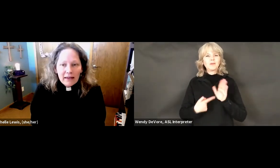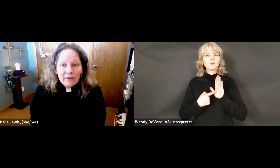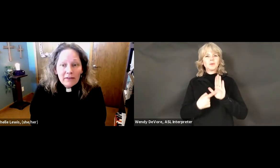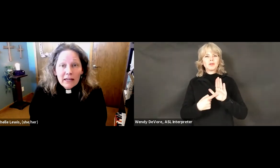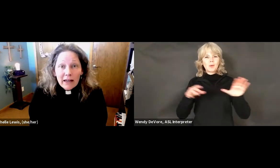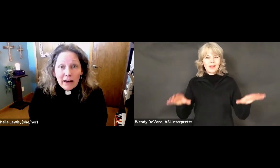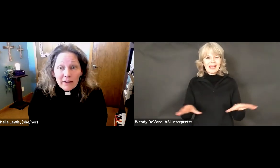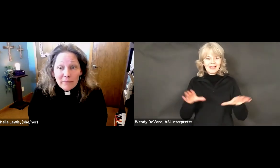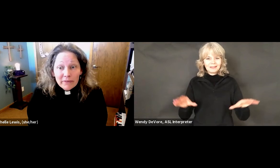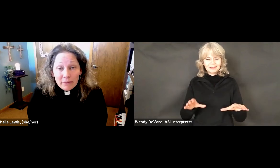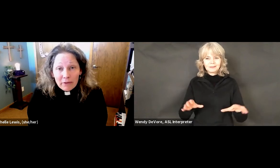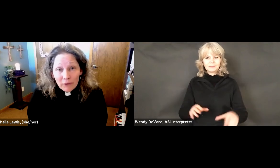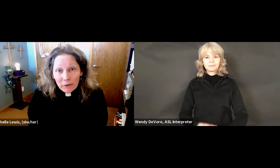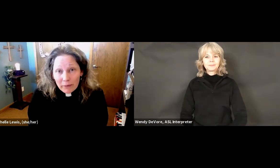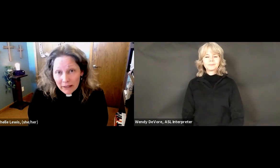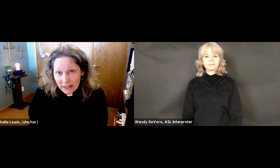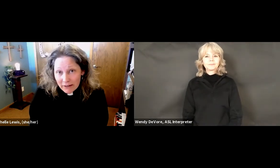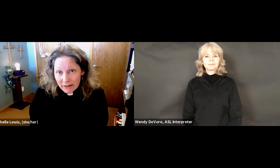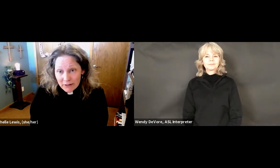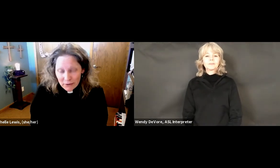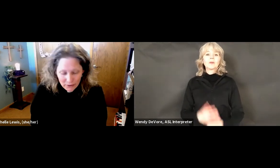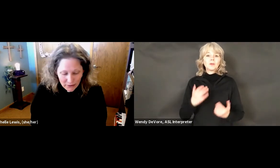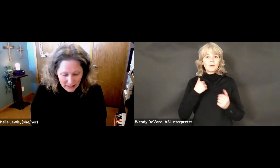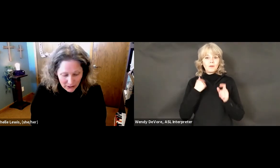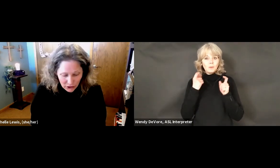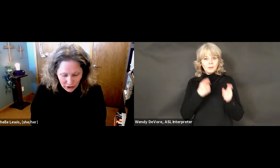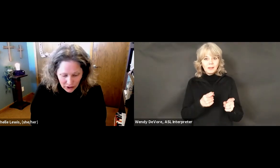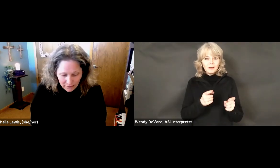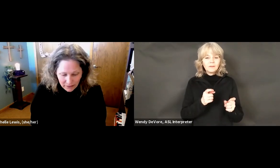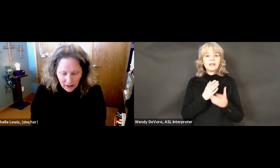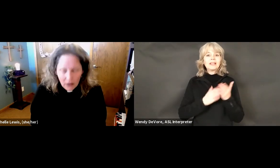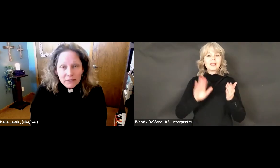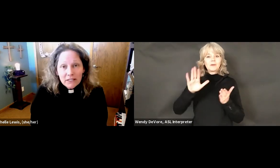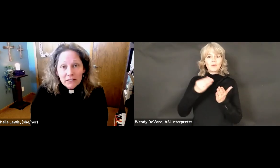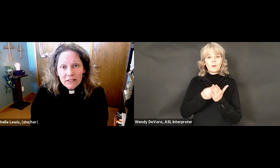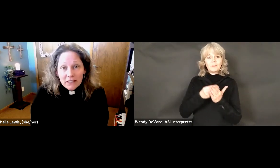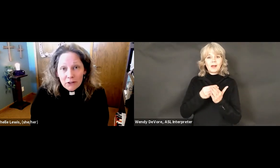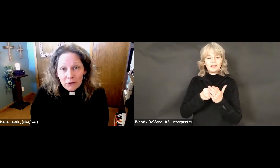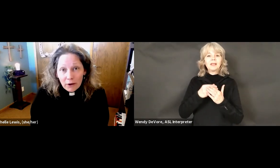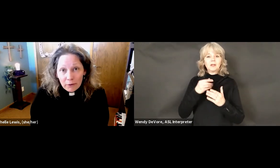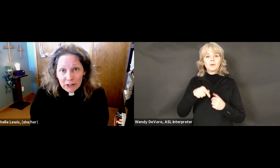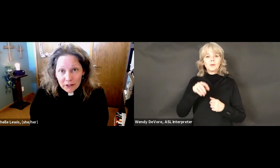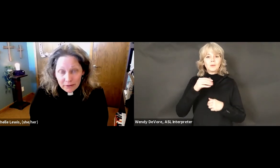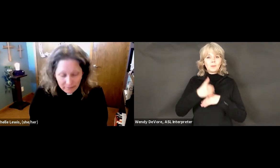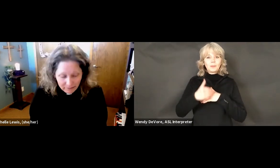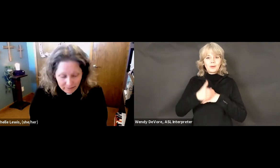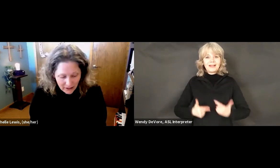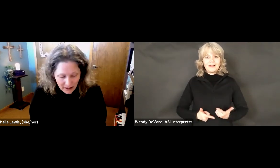And giving some of your money to this church helps us to continue our